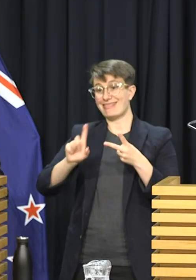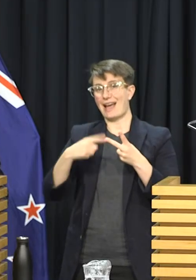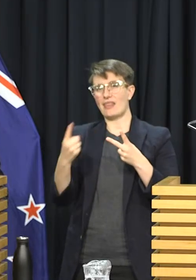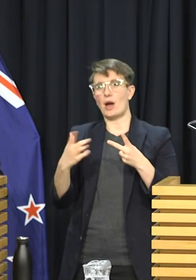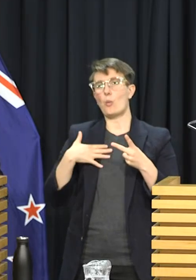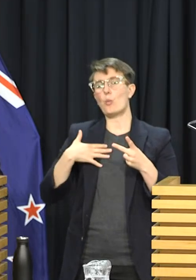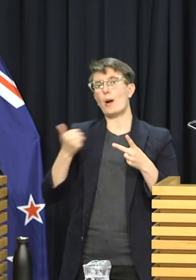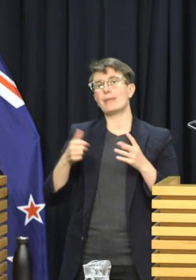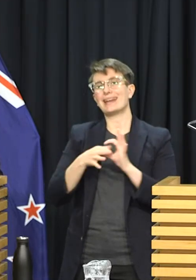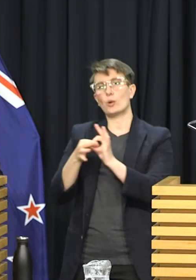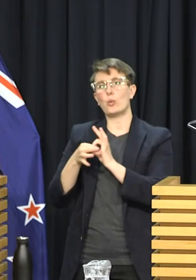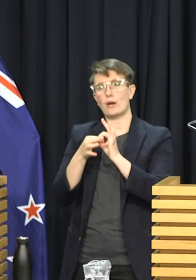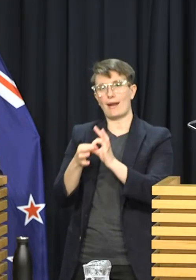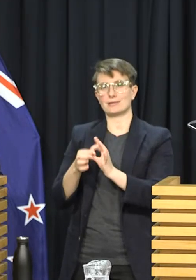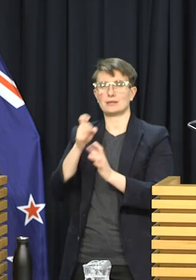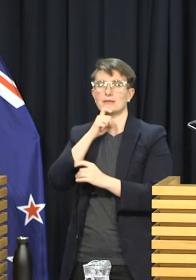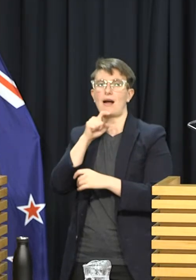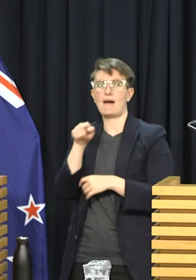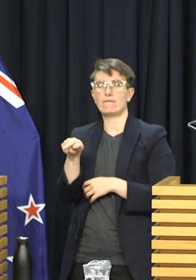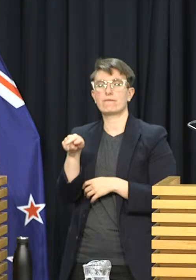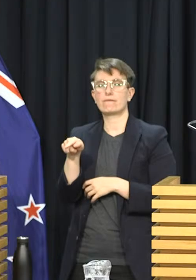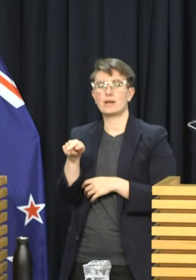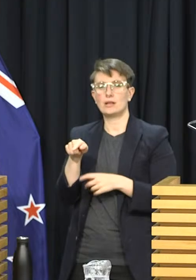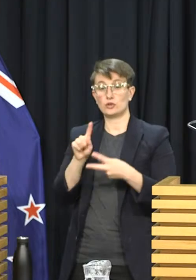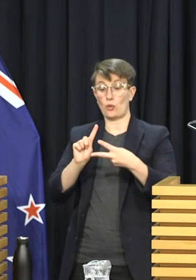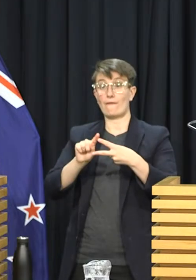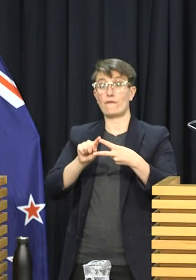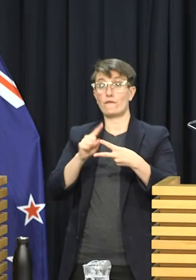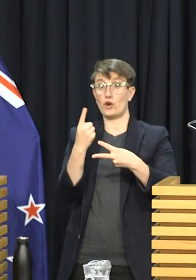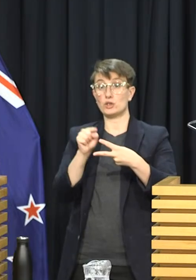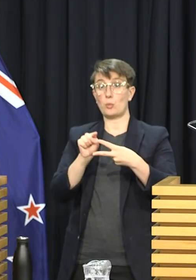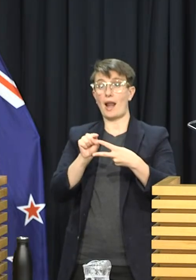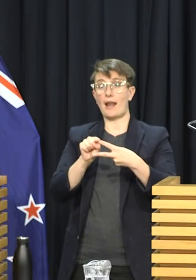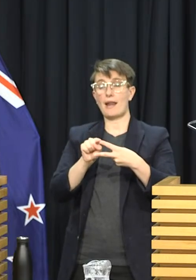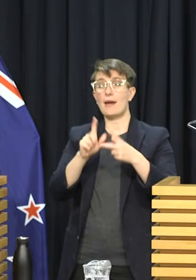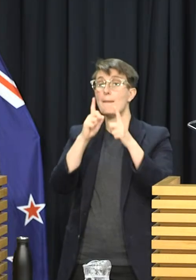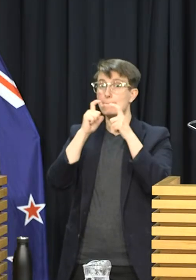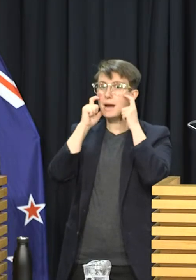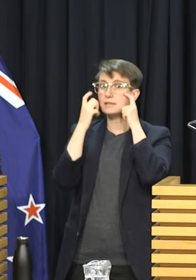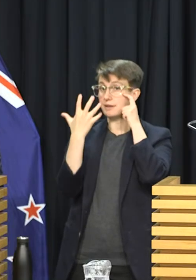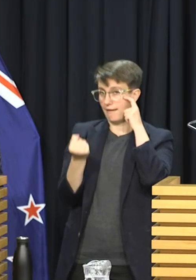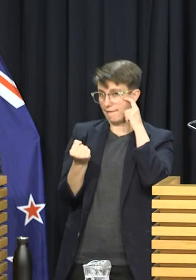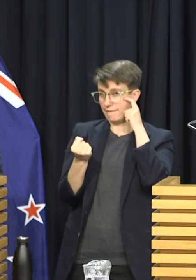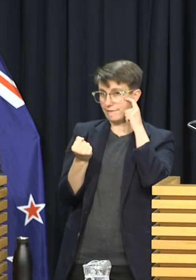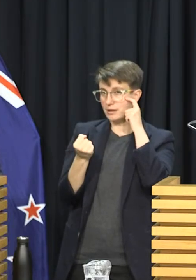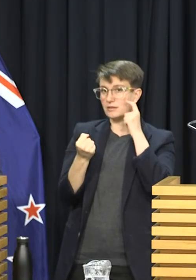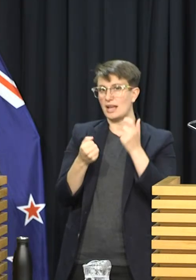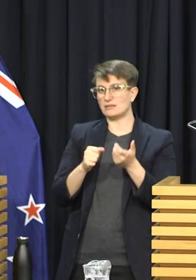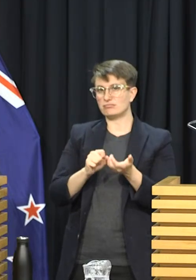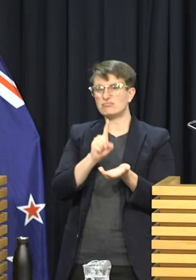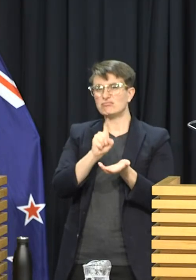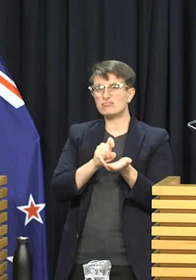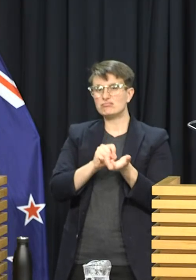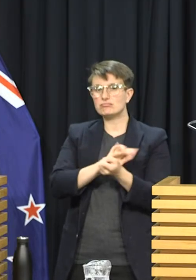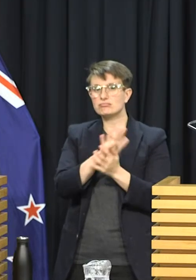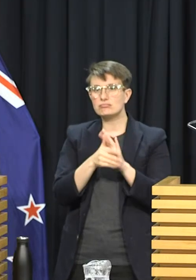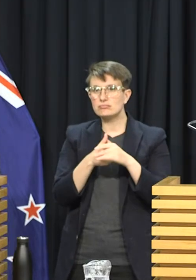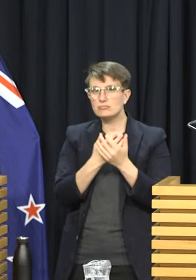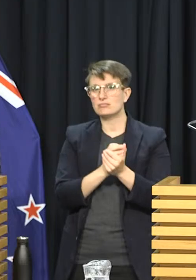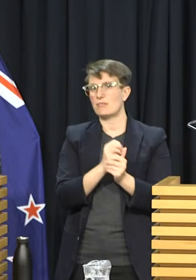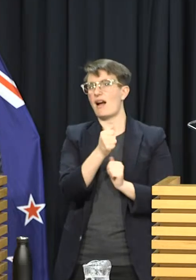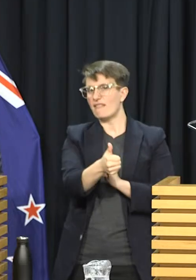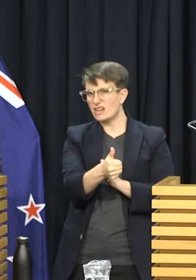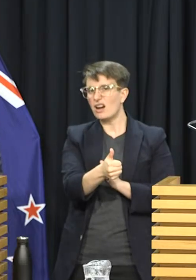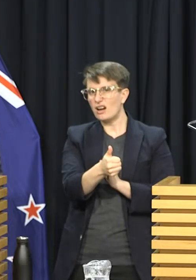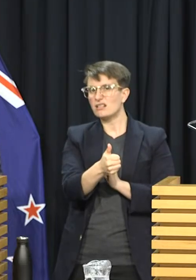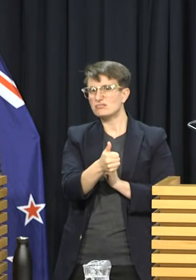coordinator. My understanding is in the first of those cases, masks were worn, there was sanitisation immediately after the event happened,